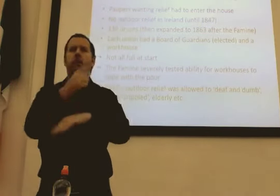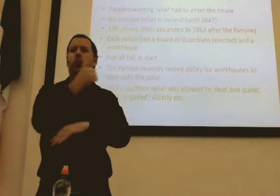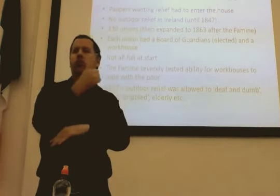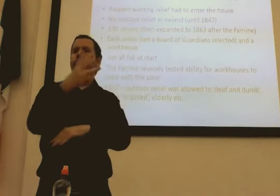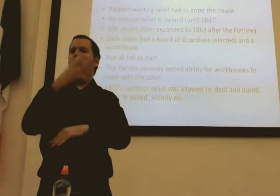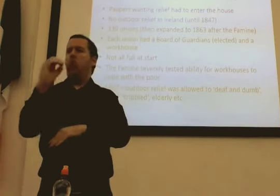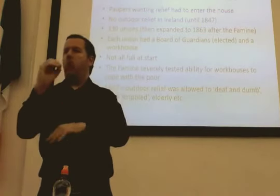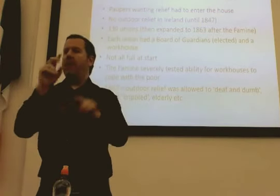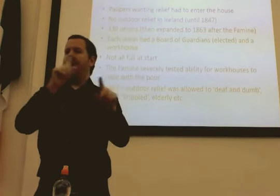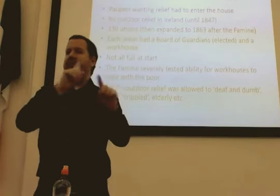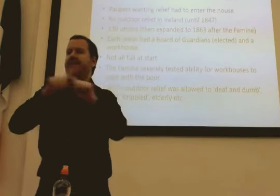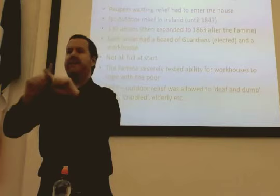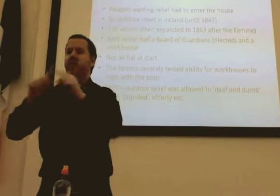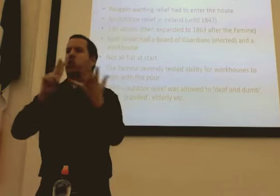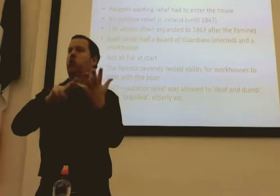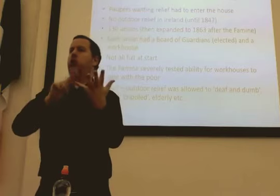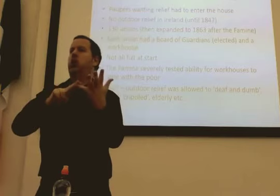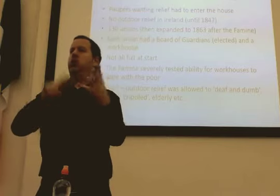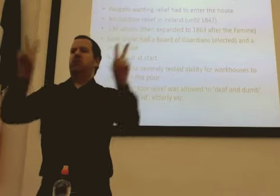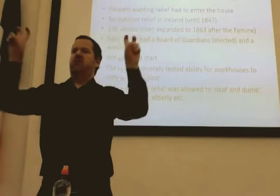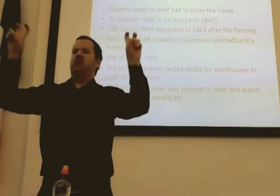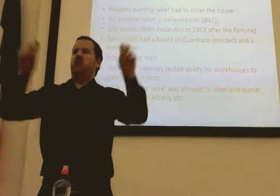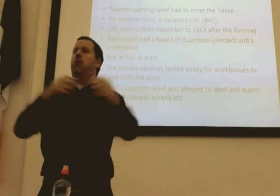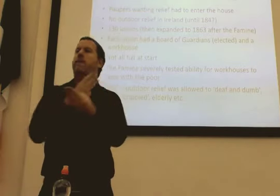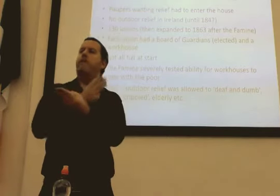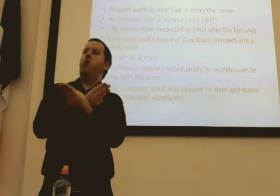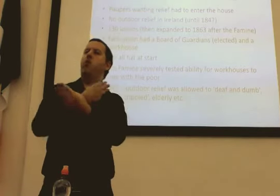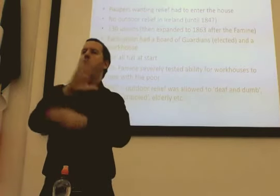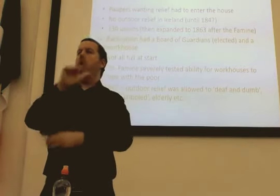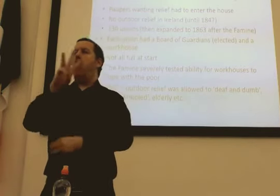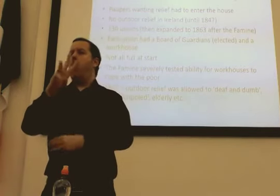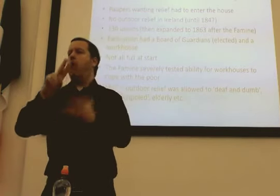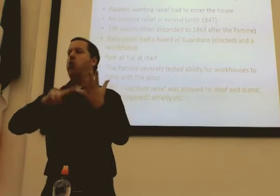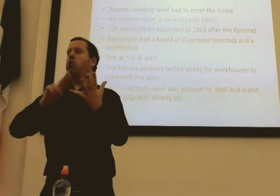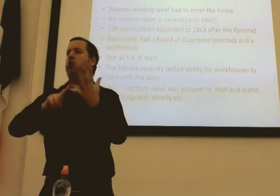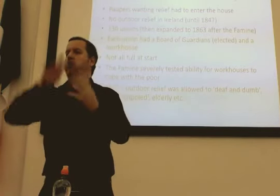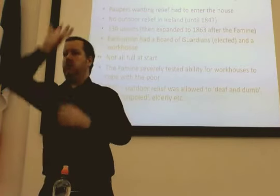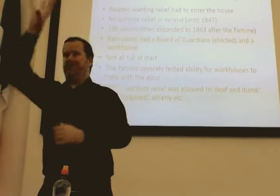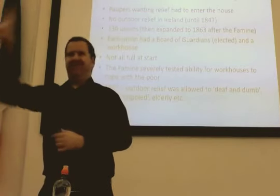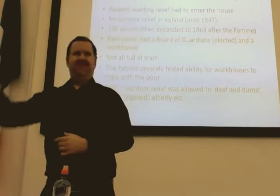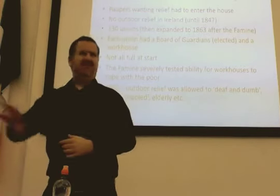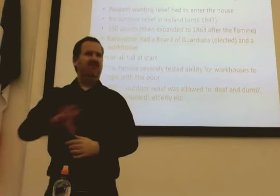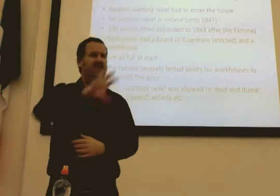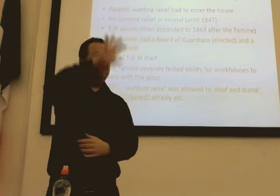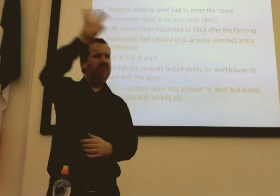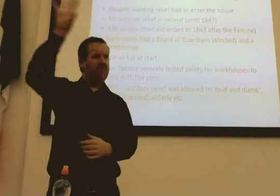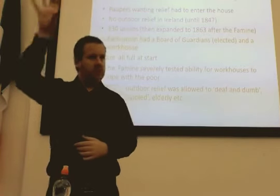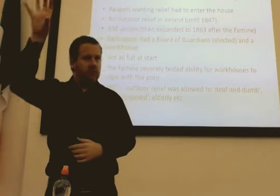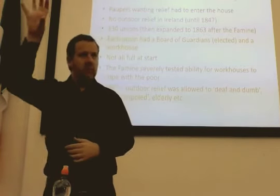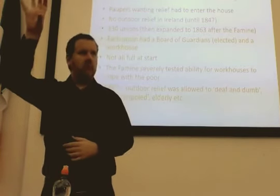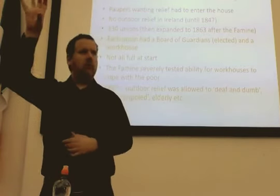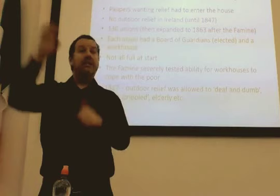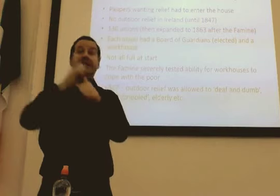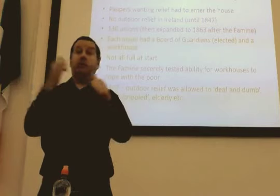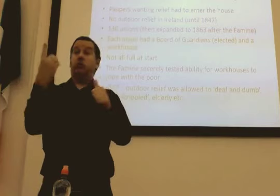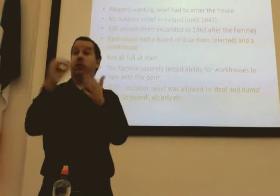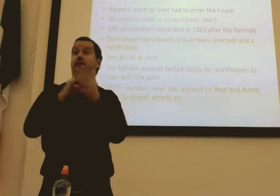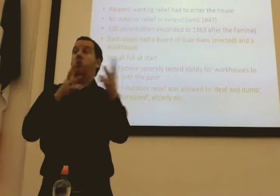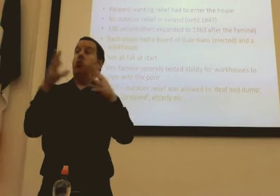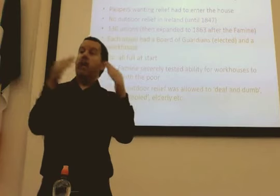they set up in total 130 different unions. They were called poor law unions across the country. And